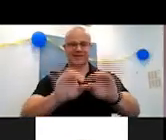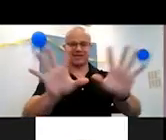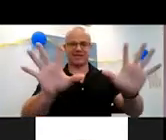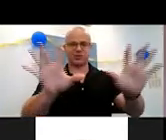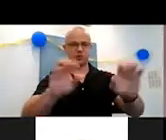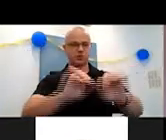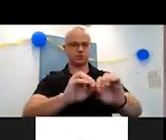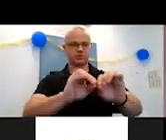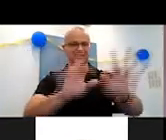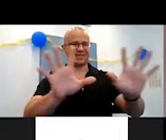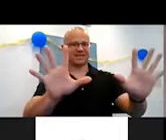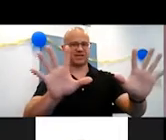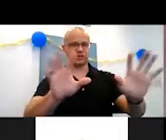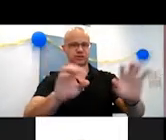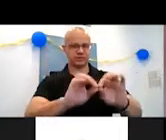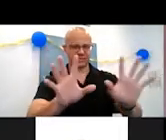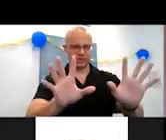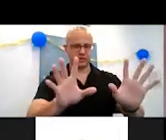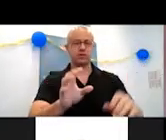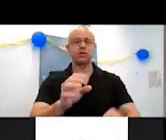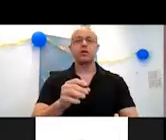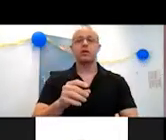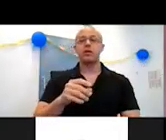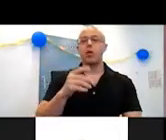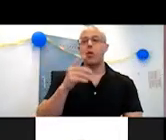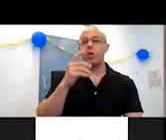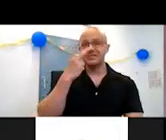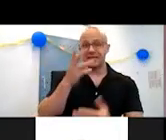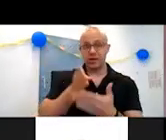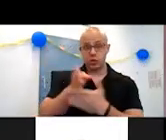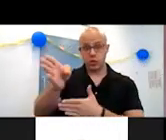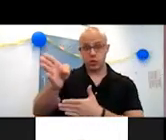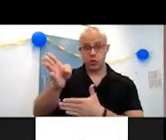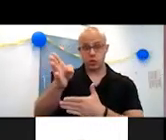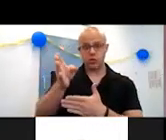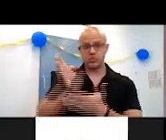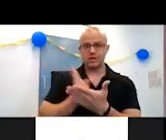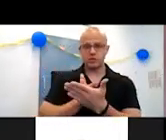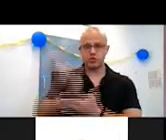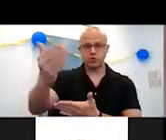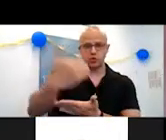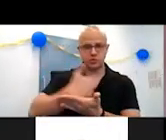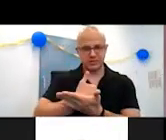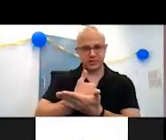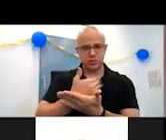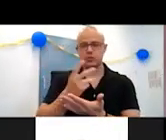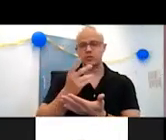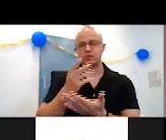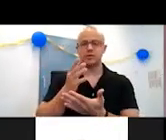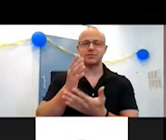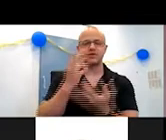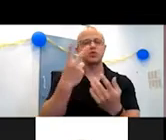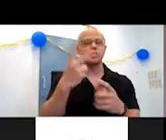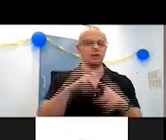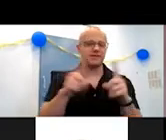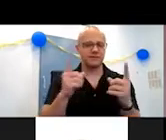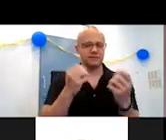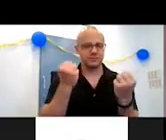For example, this is clear. You can see clearly, or you can